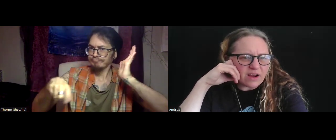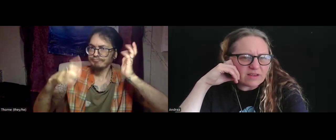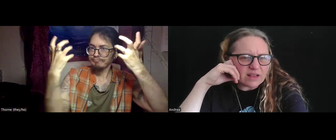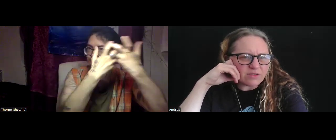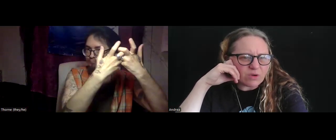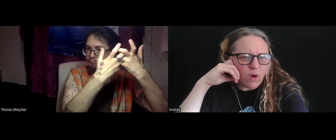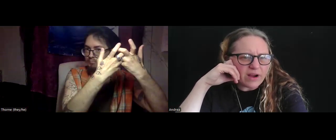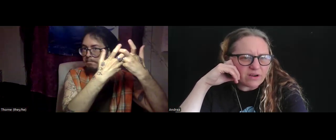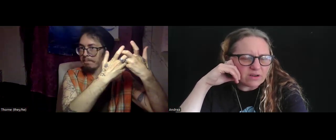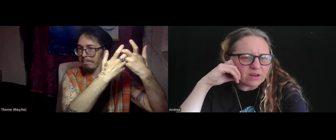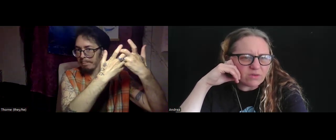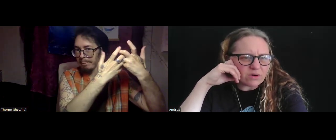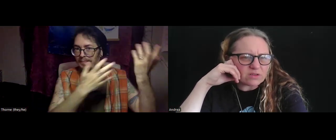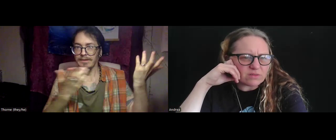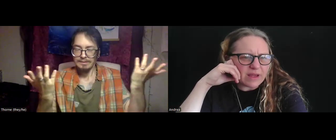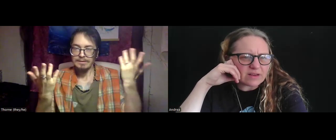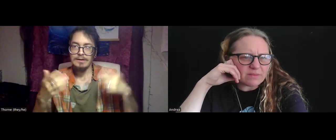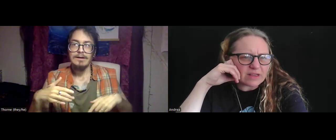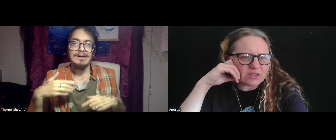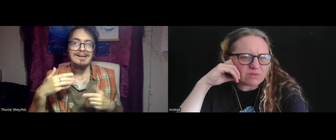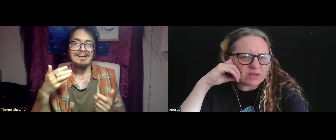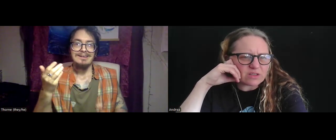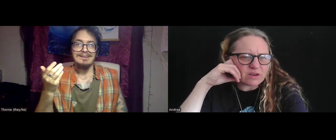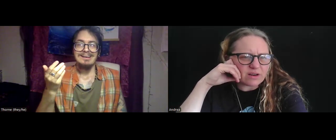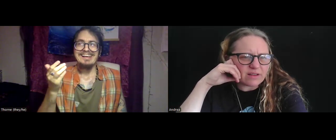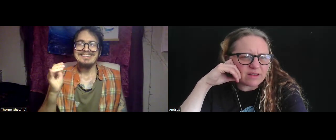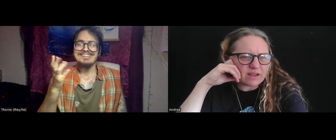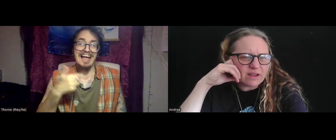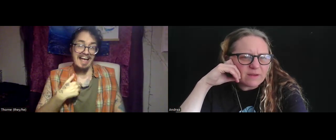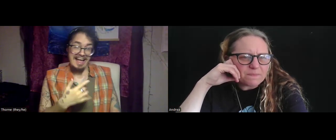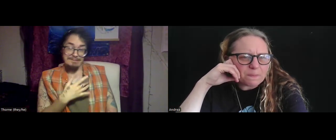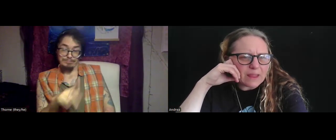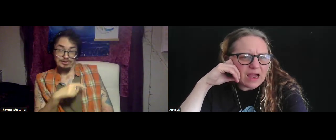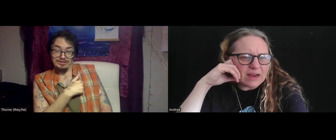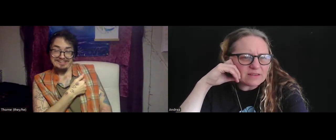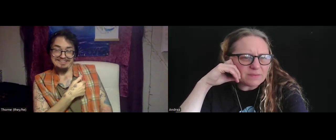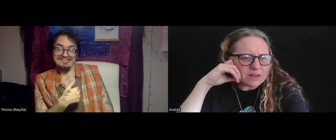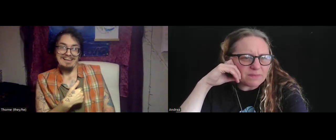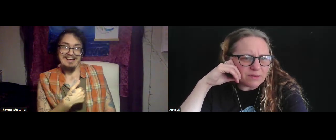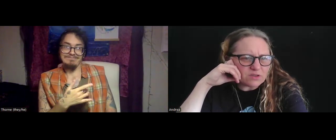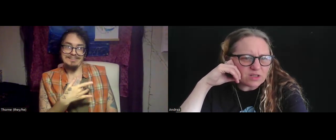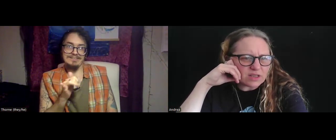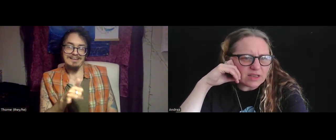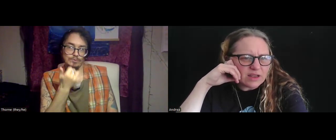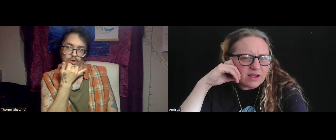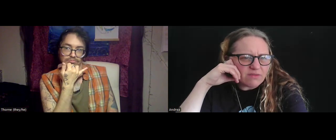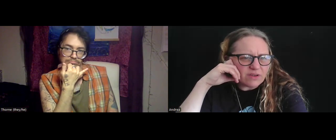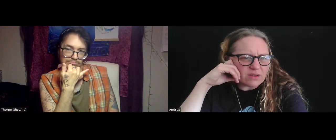and that's required in order to match the register. And I think I typically personally feel that